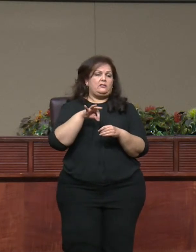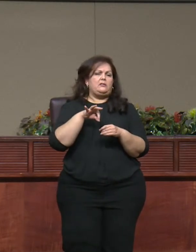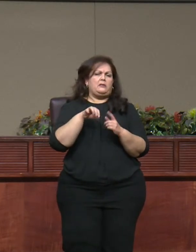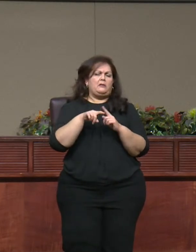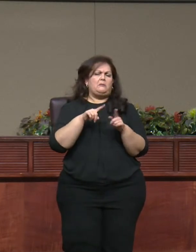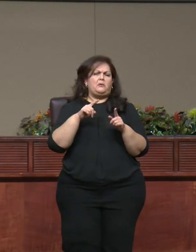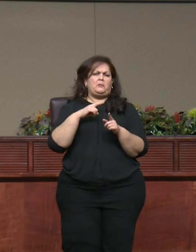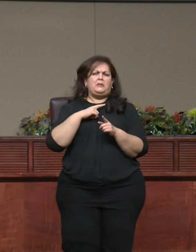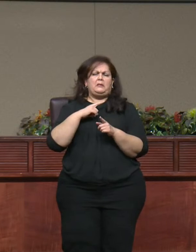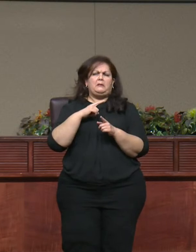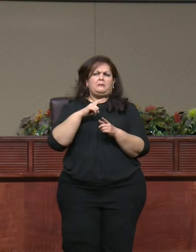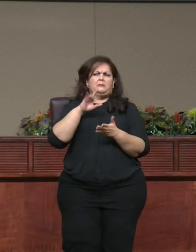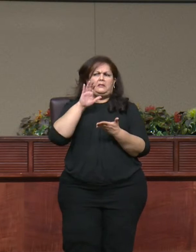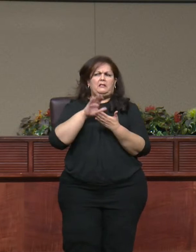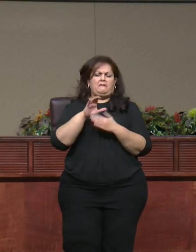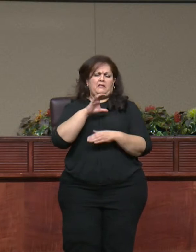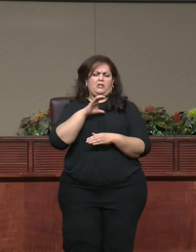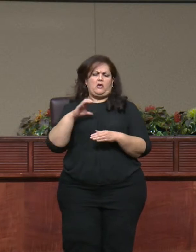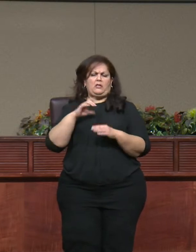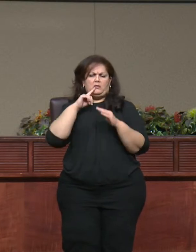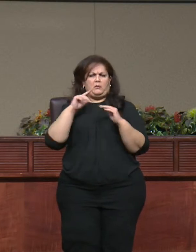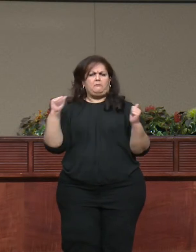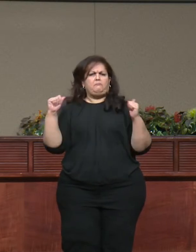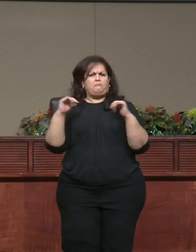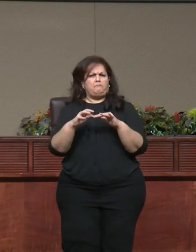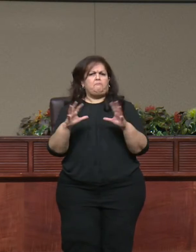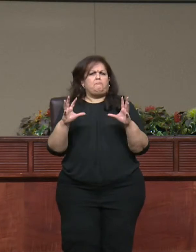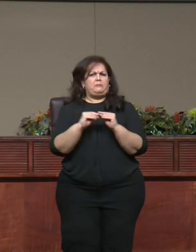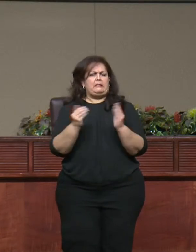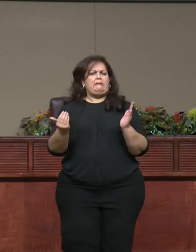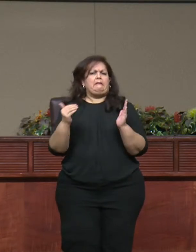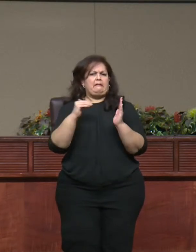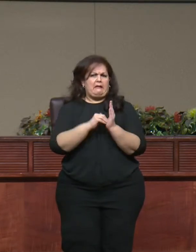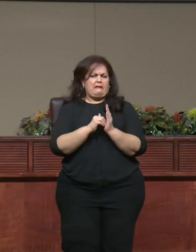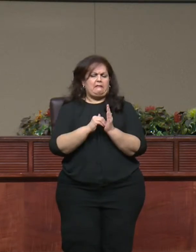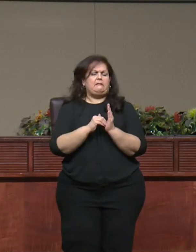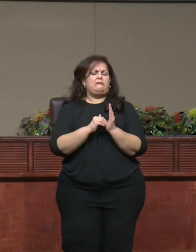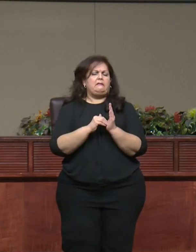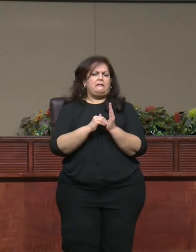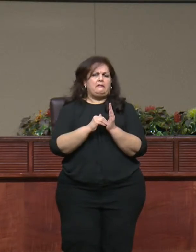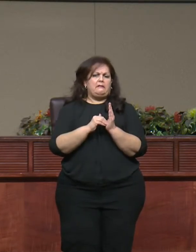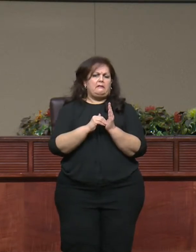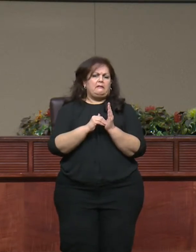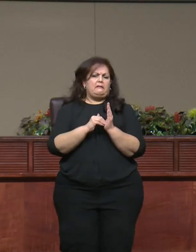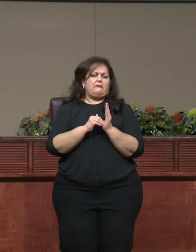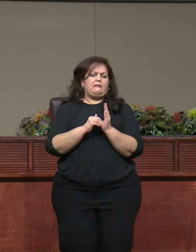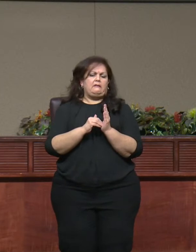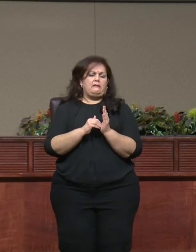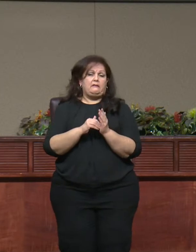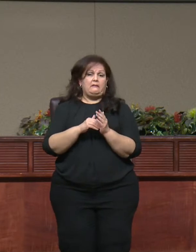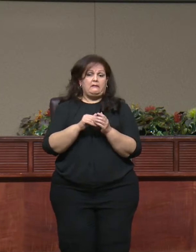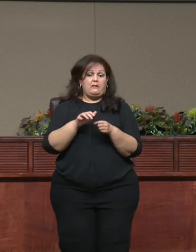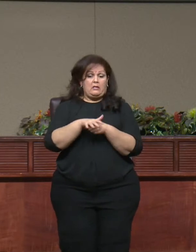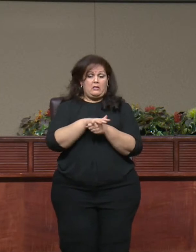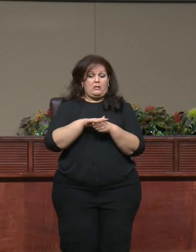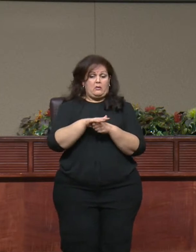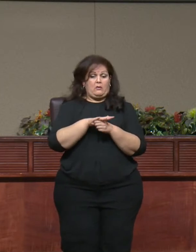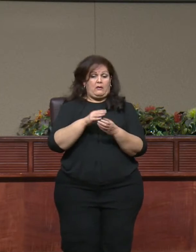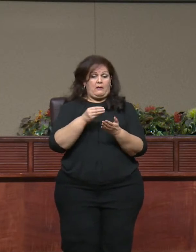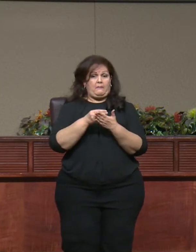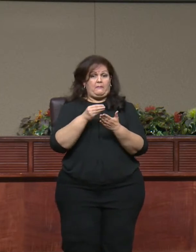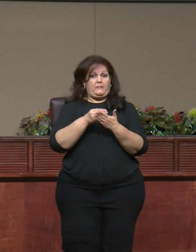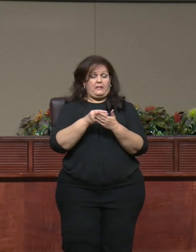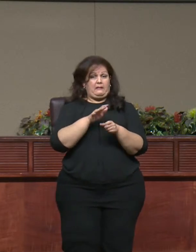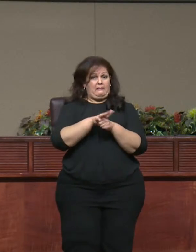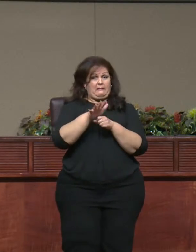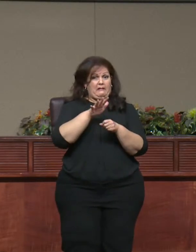that Congress will reconvene and address that. There is not enough local dollars available to